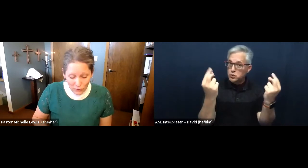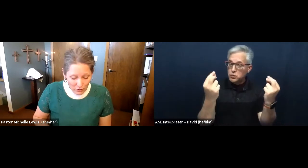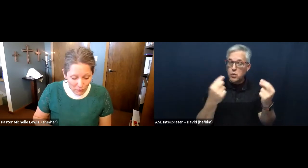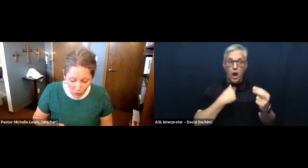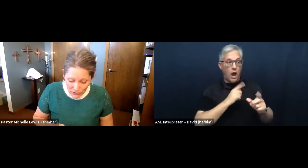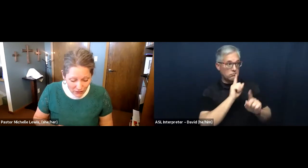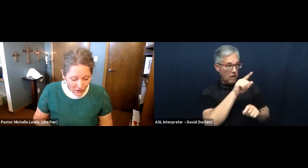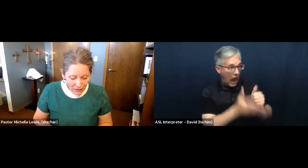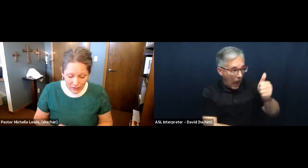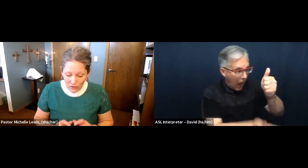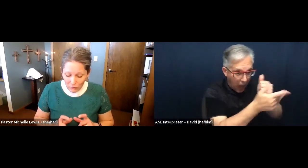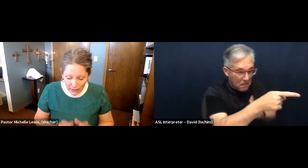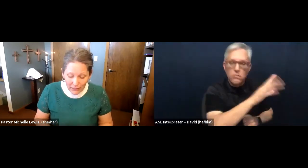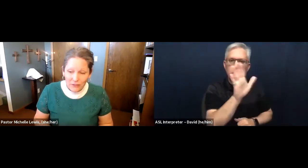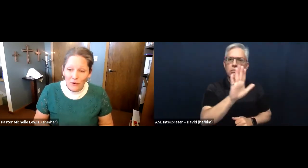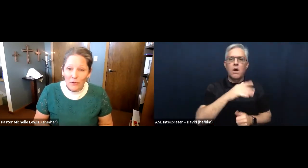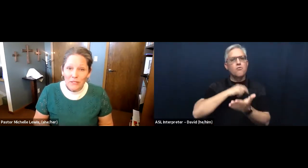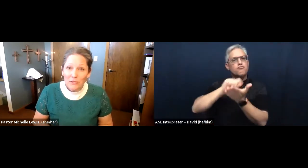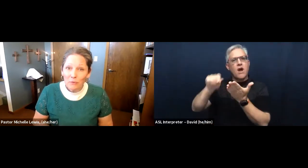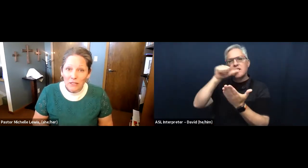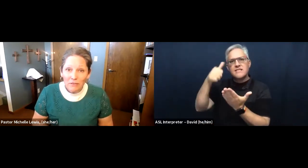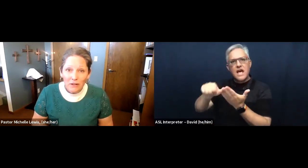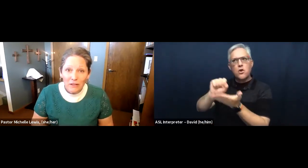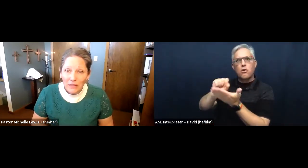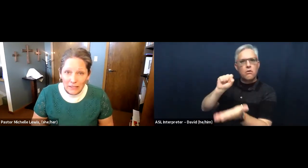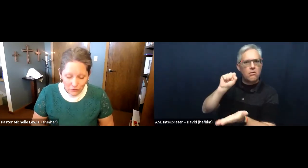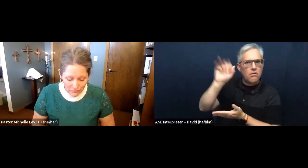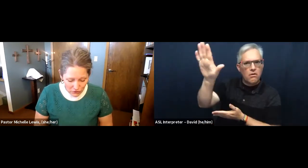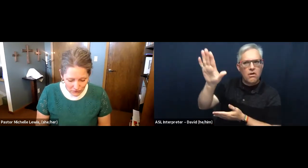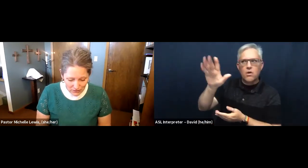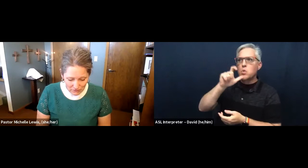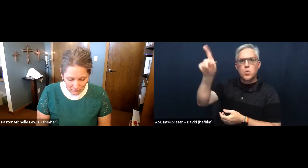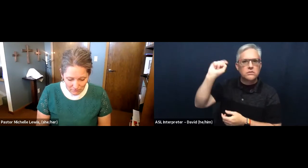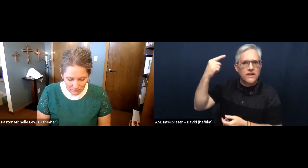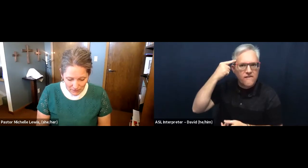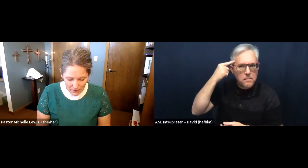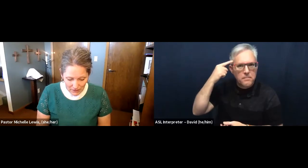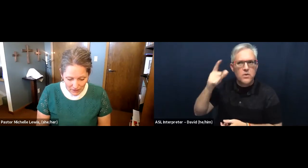letter or a postcard, write a note to one of our elected officials